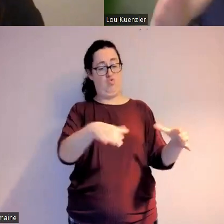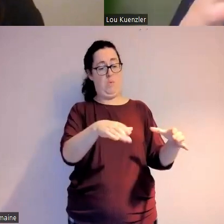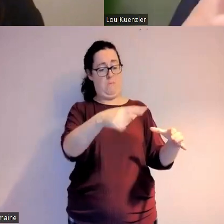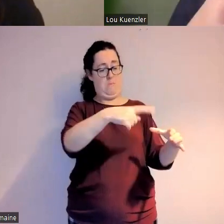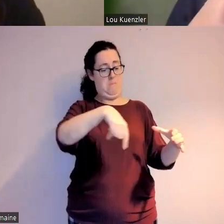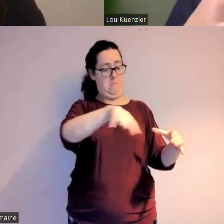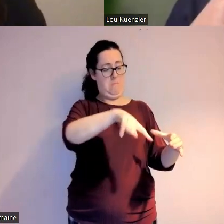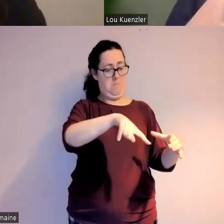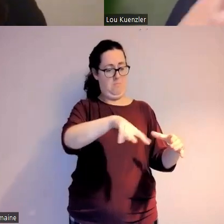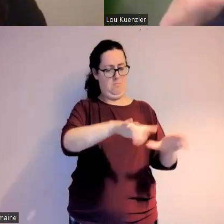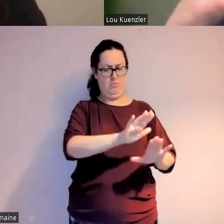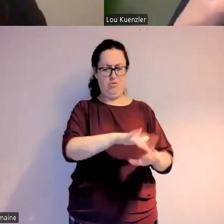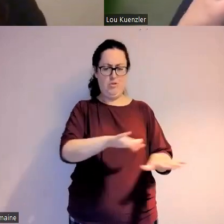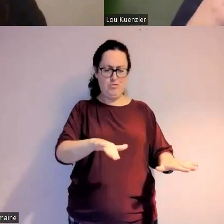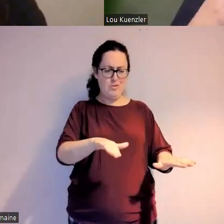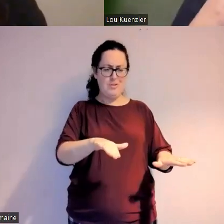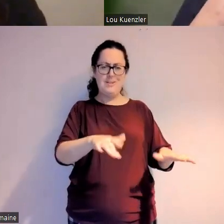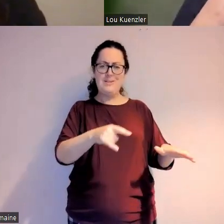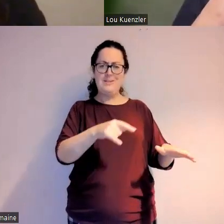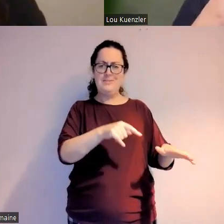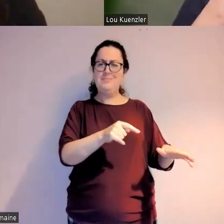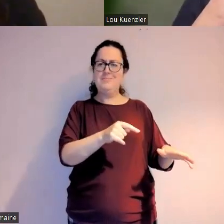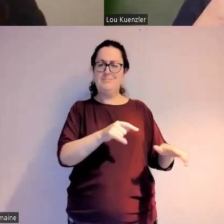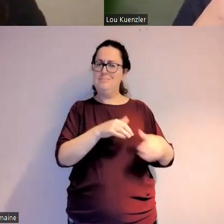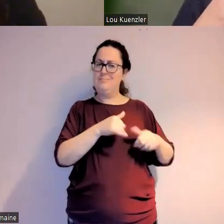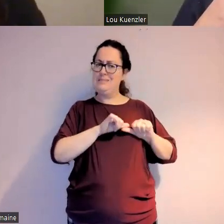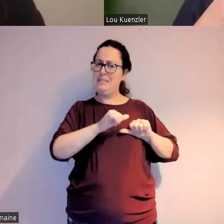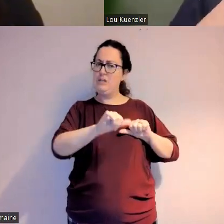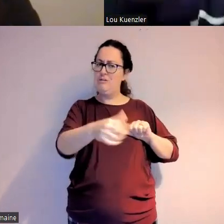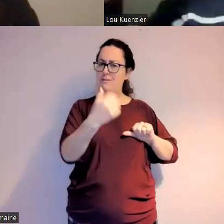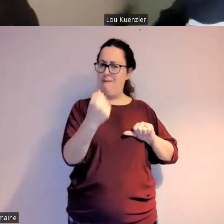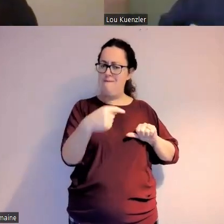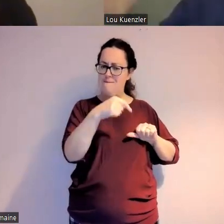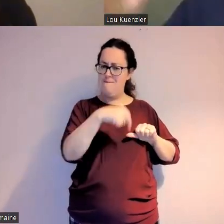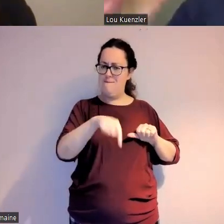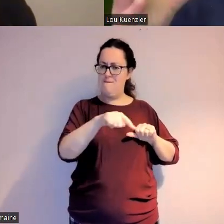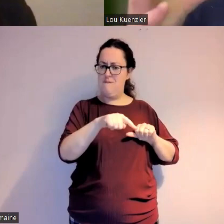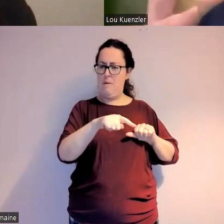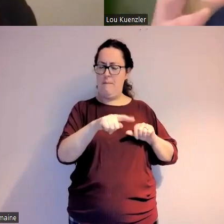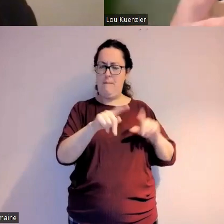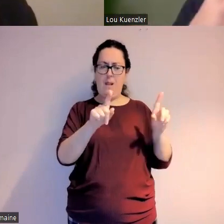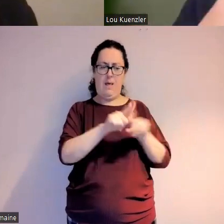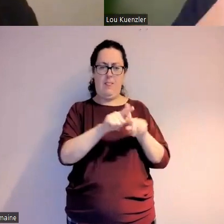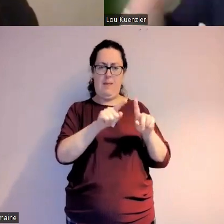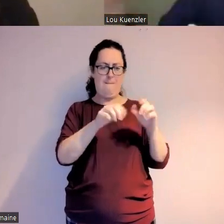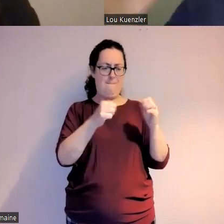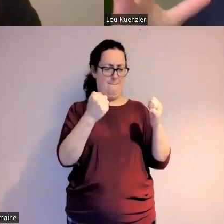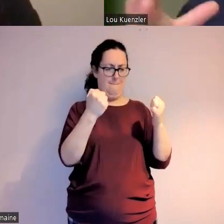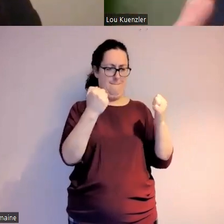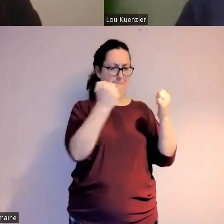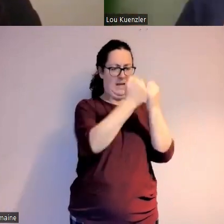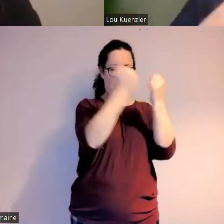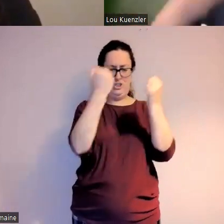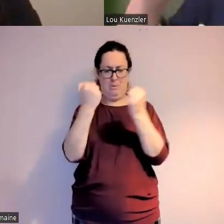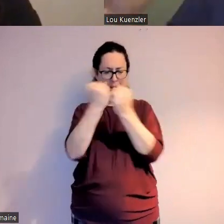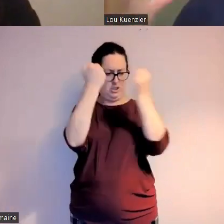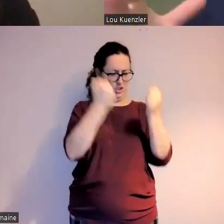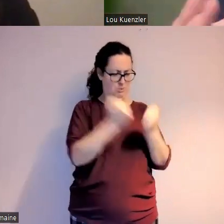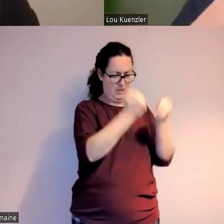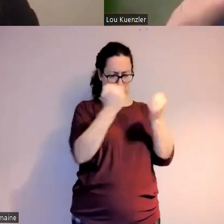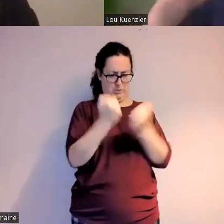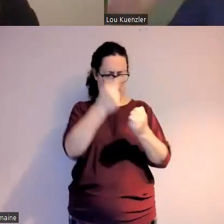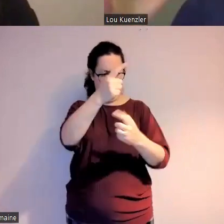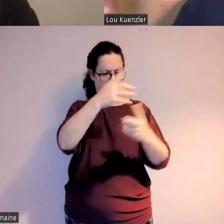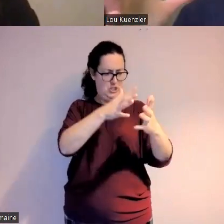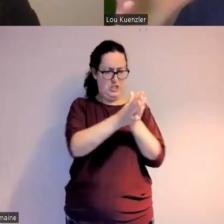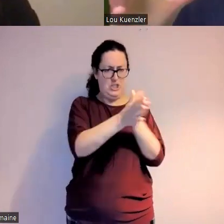this group of children in this series who all sort of bash off against each other, and their relationship cause